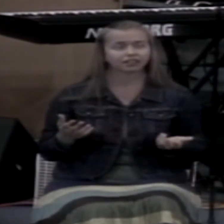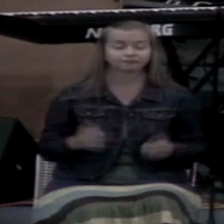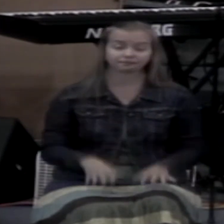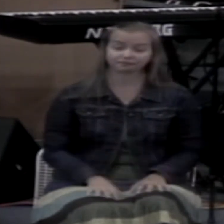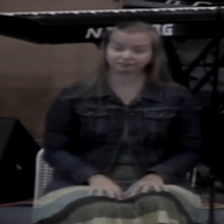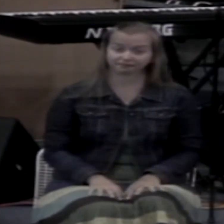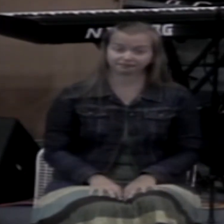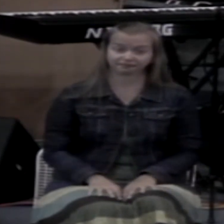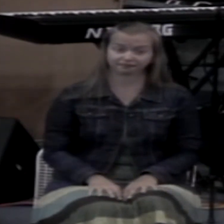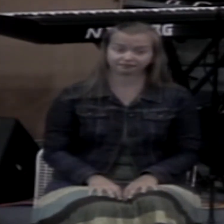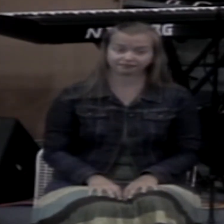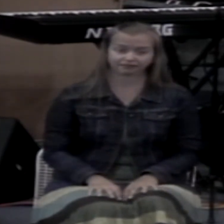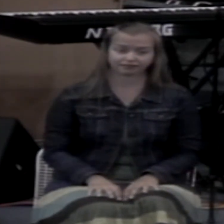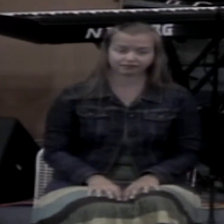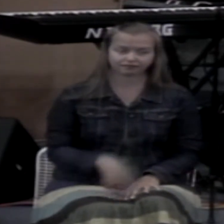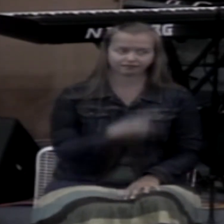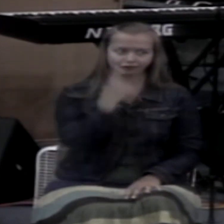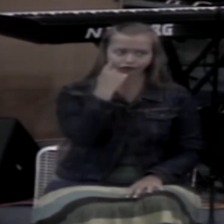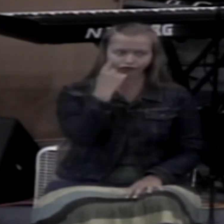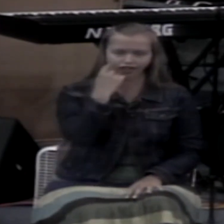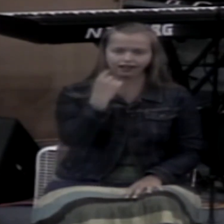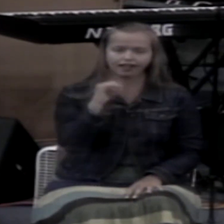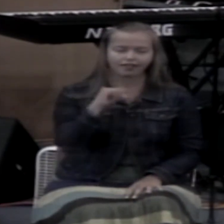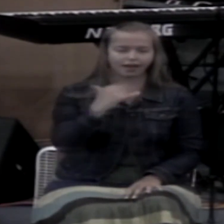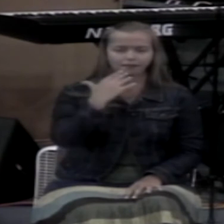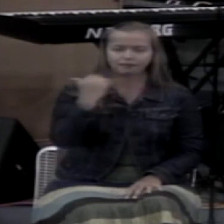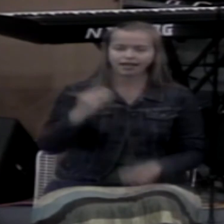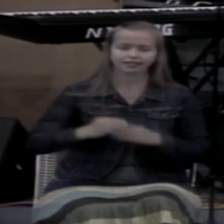this earth, almost 70.